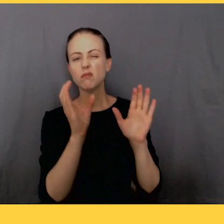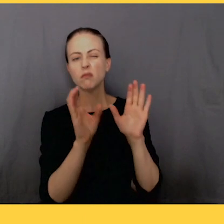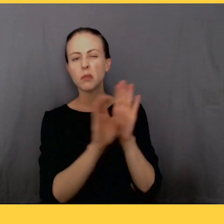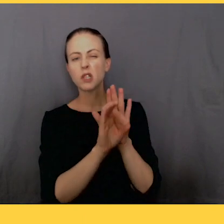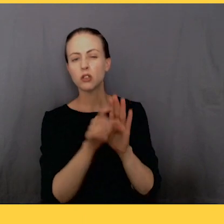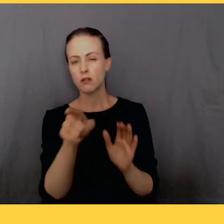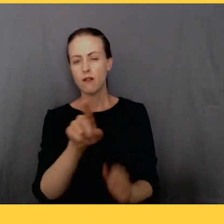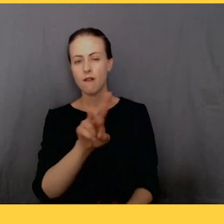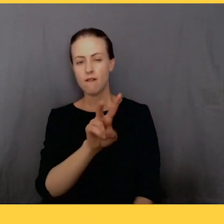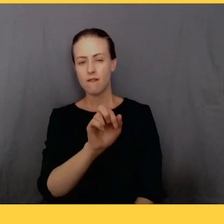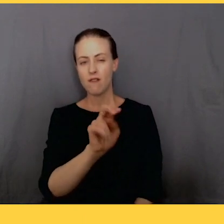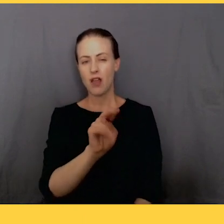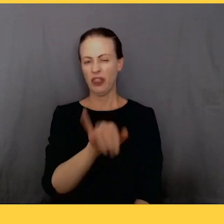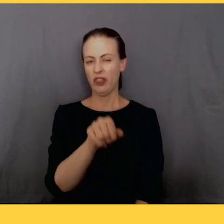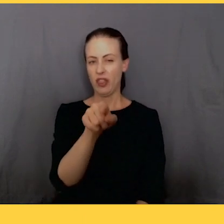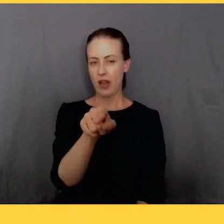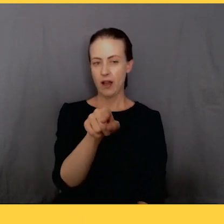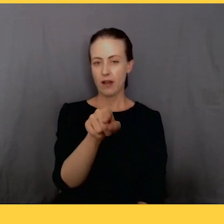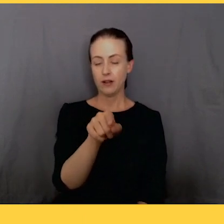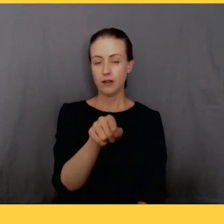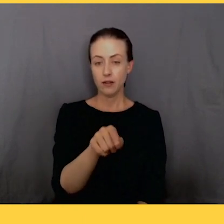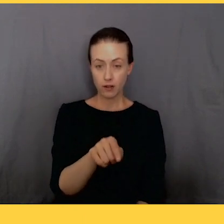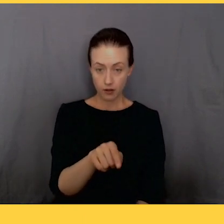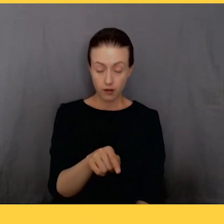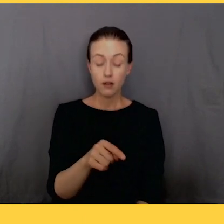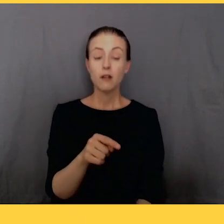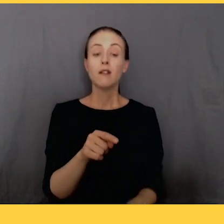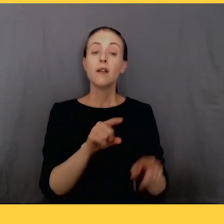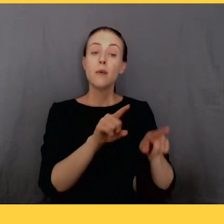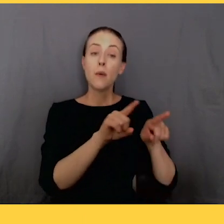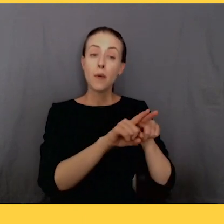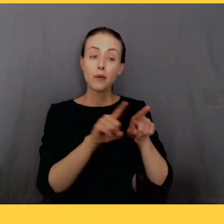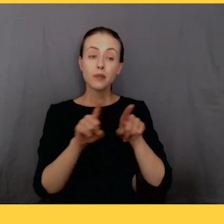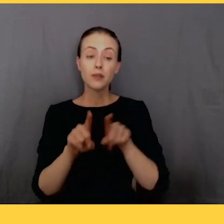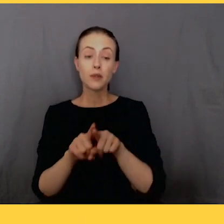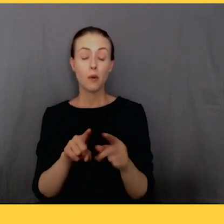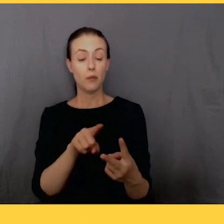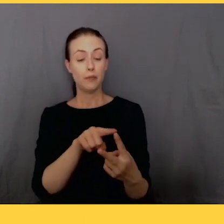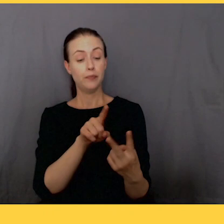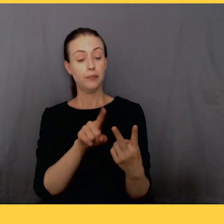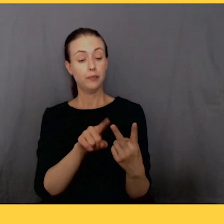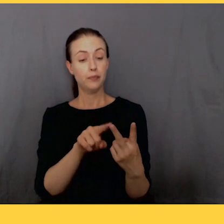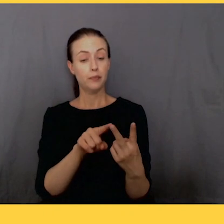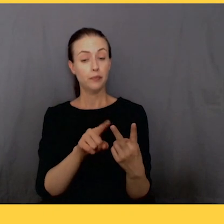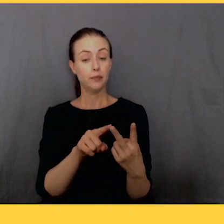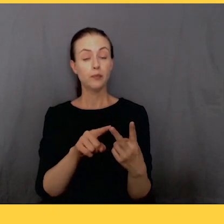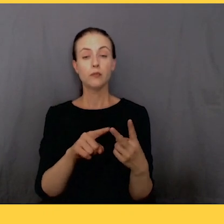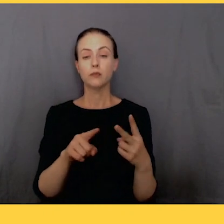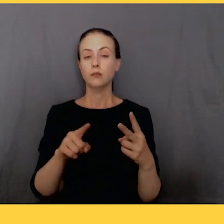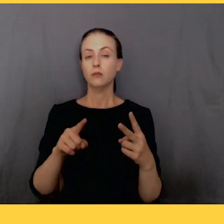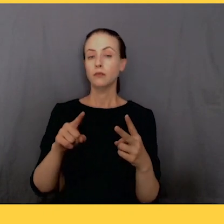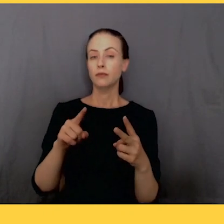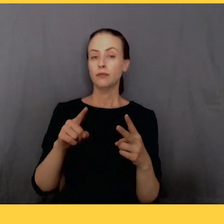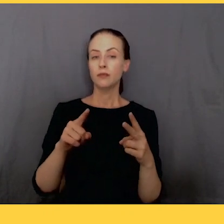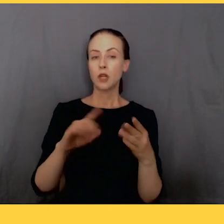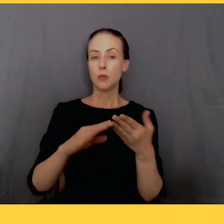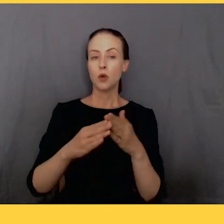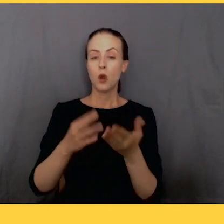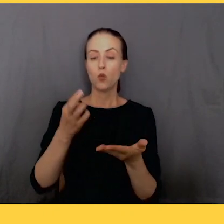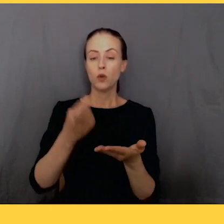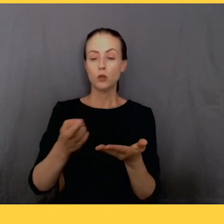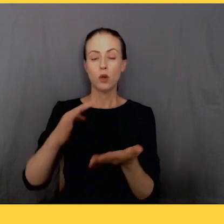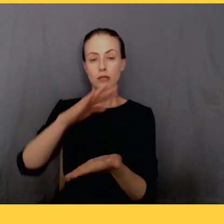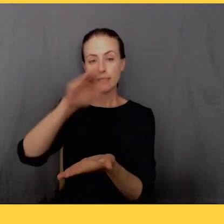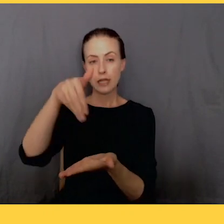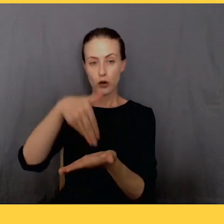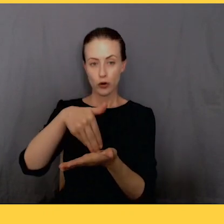then we also have negotiated with some community resource centers. And the centers are brick and mortar, and